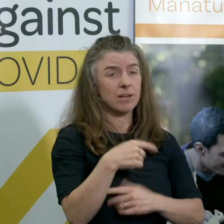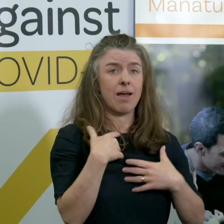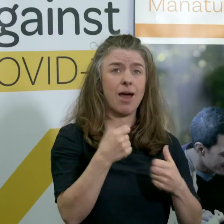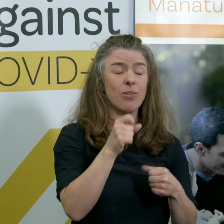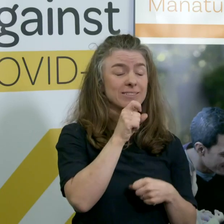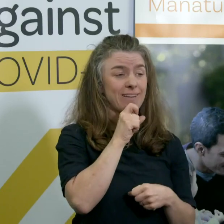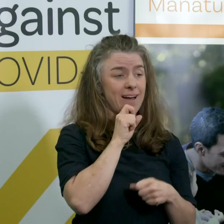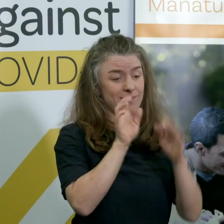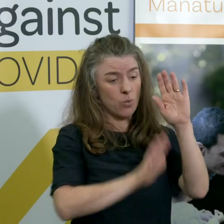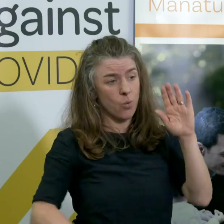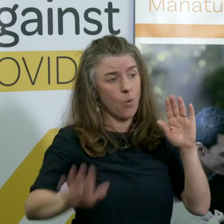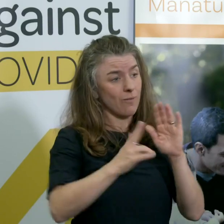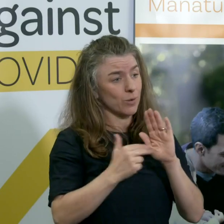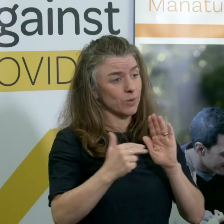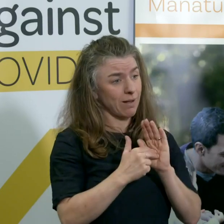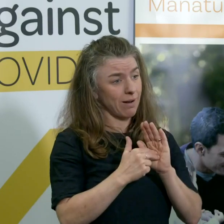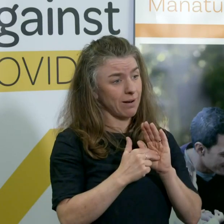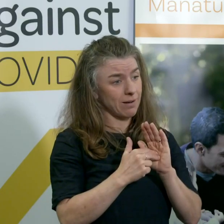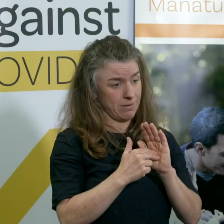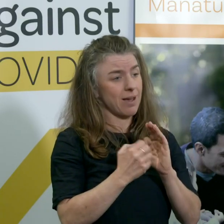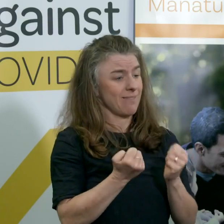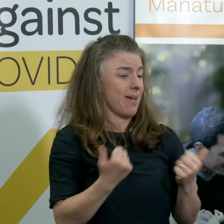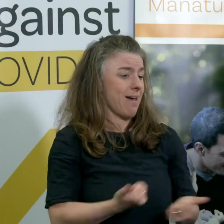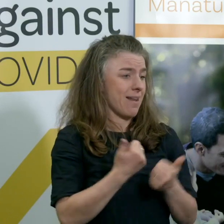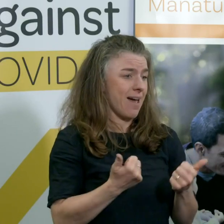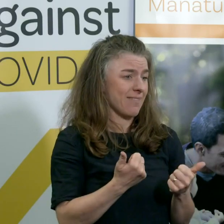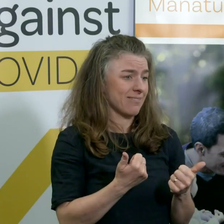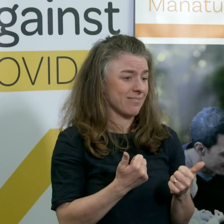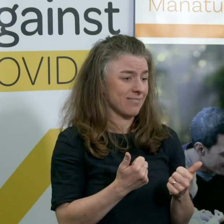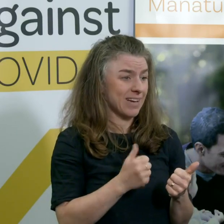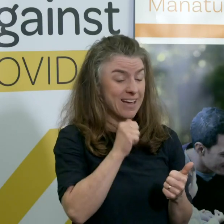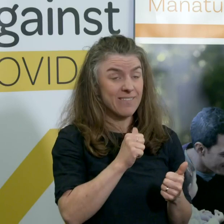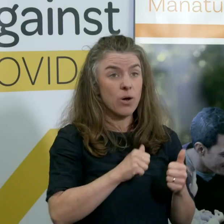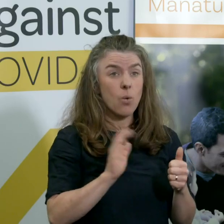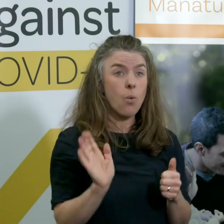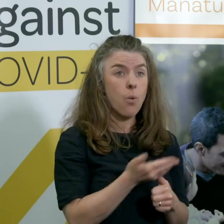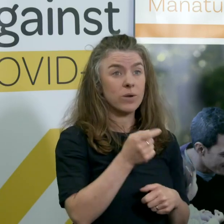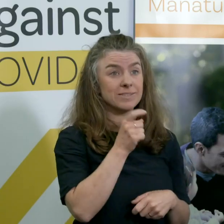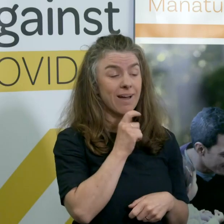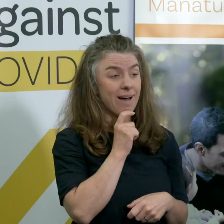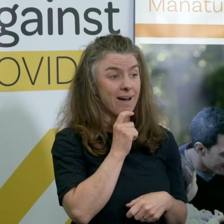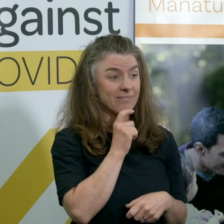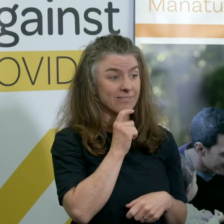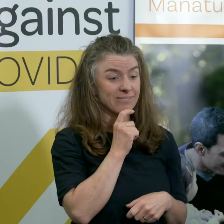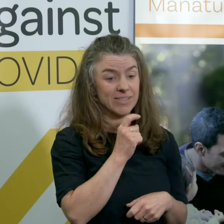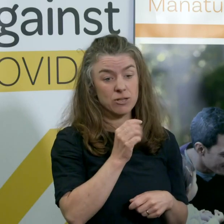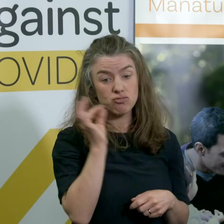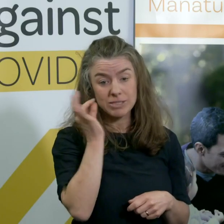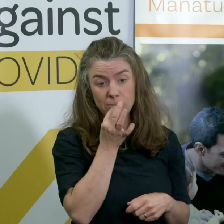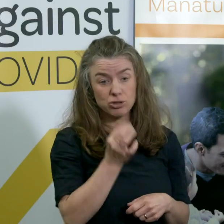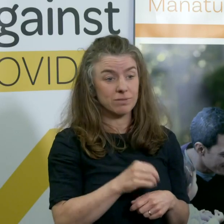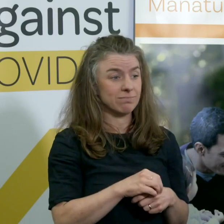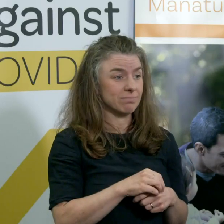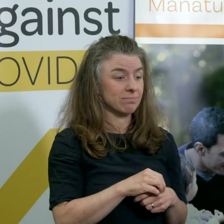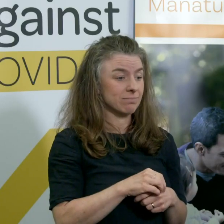district health boards across the country. So there's enough for, even if every employee, and that includes non-clinical employees, even